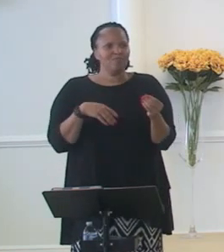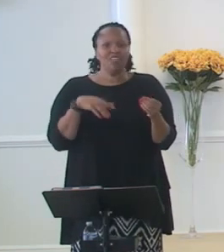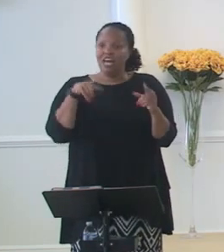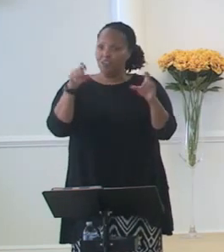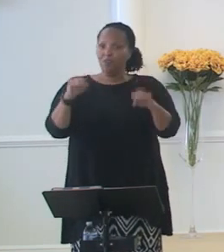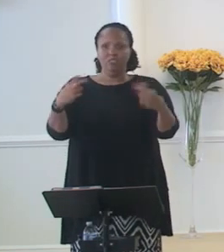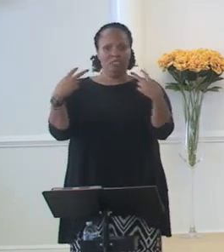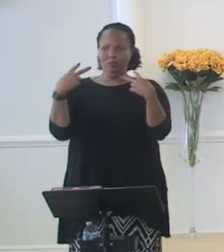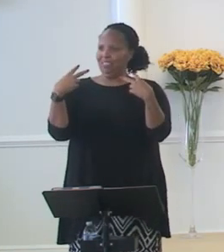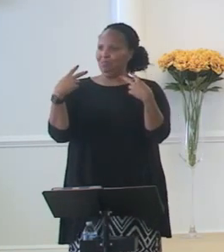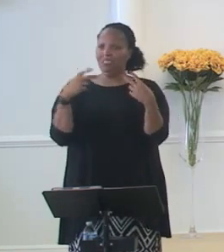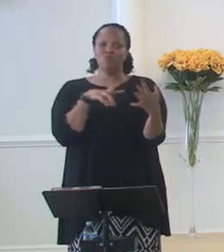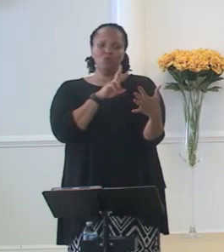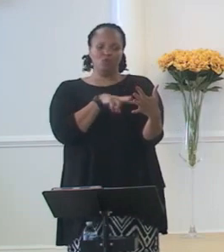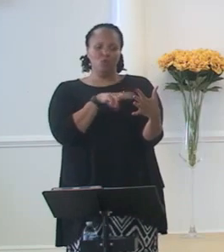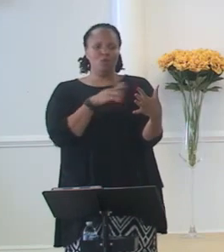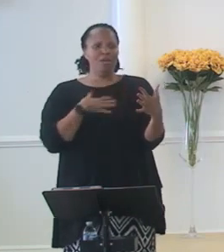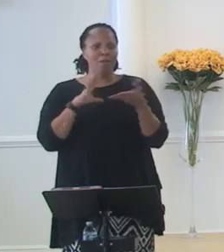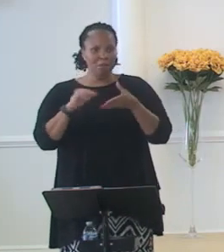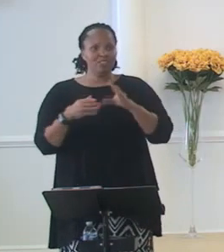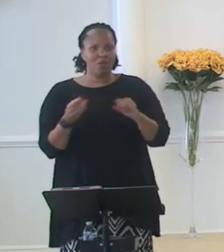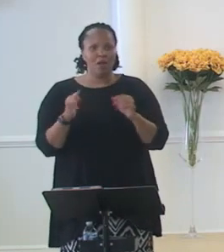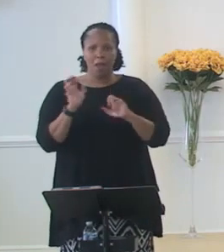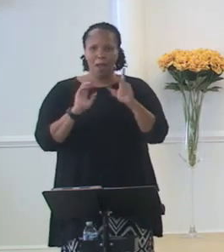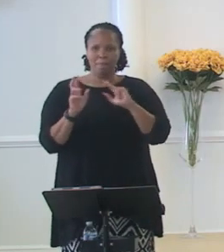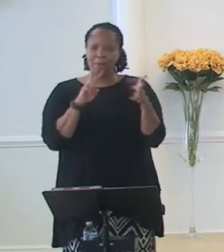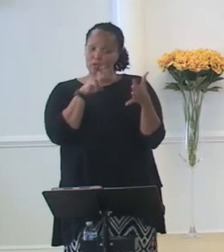many. People reading you right now.